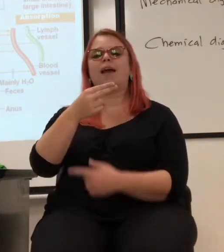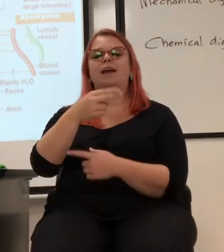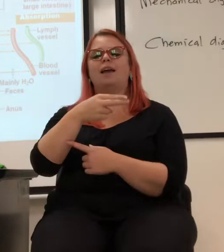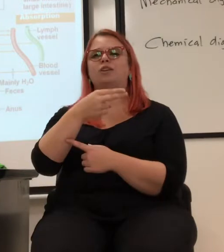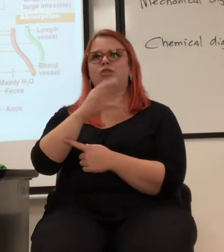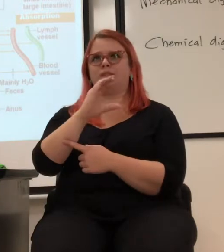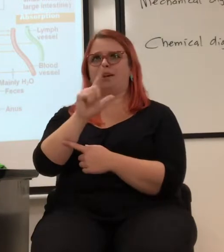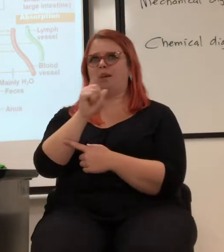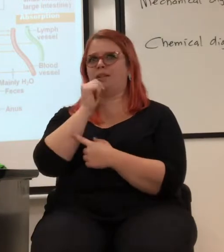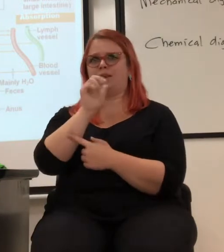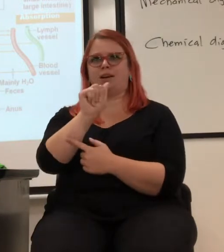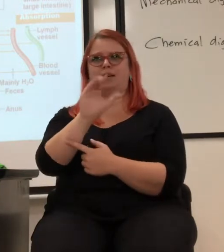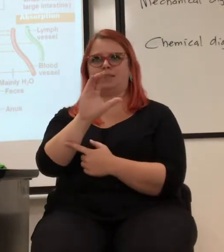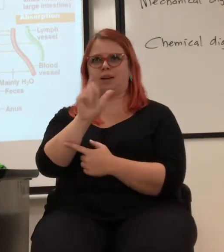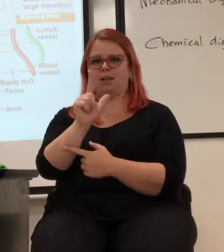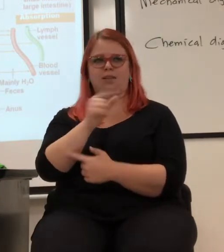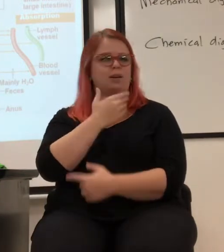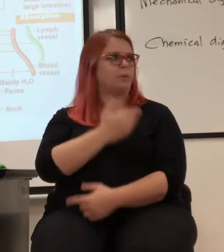Prevents